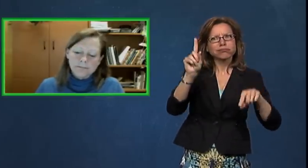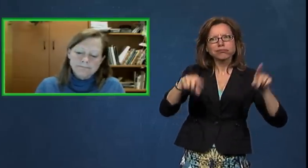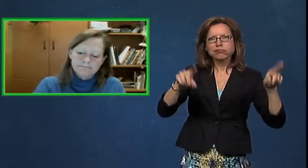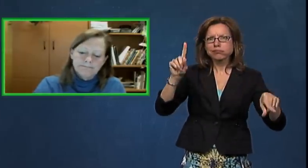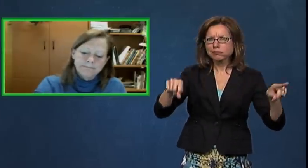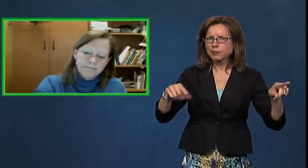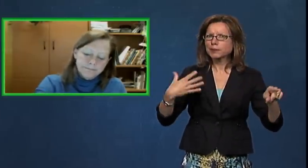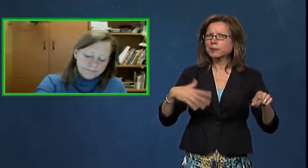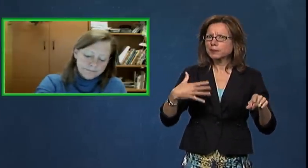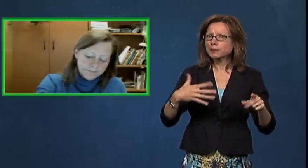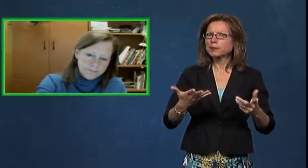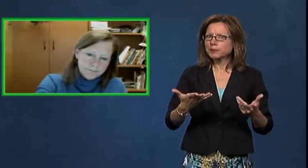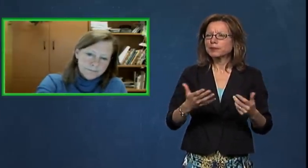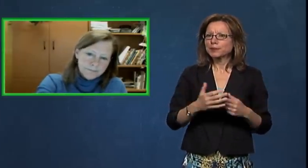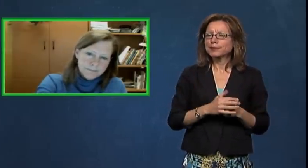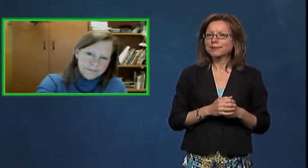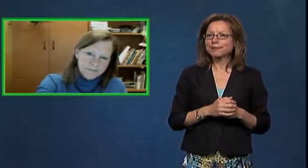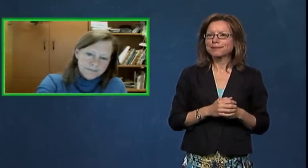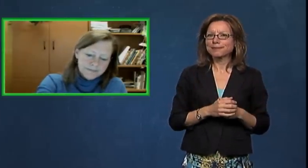cover.